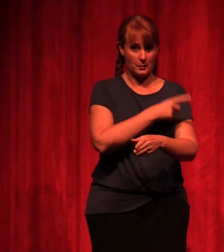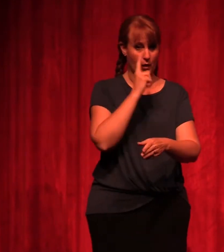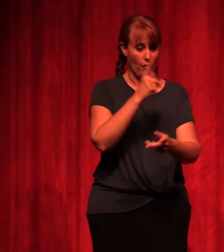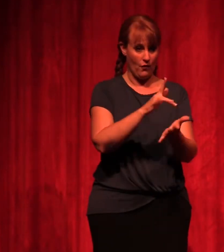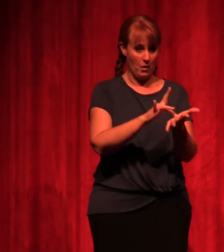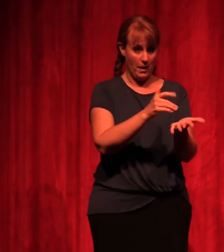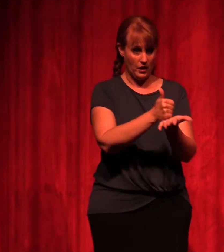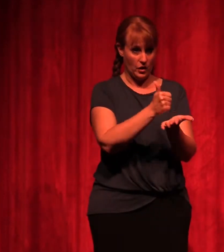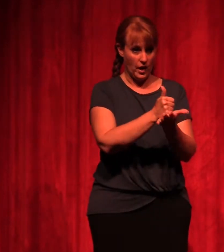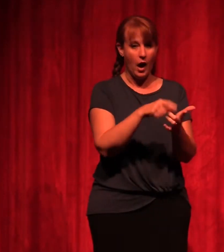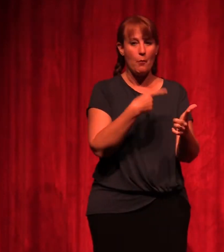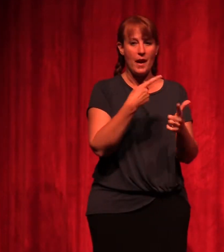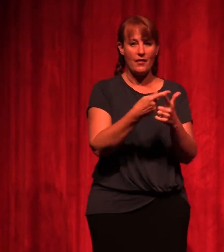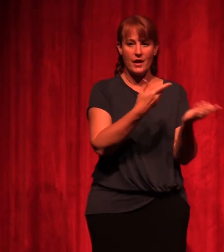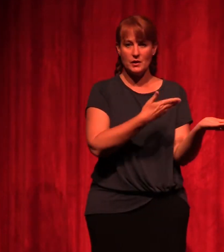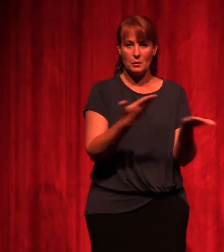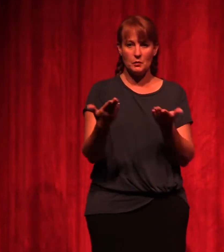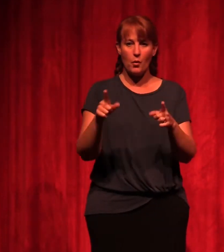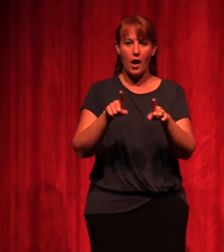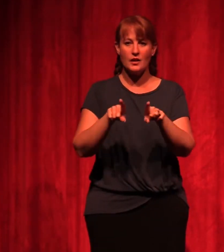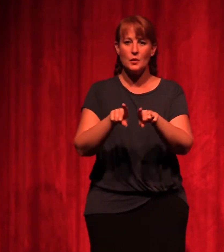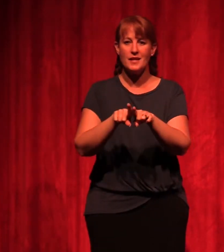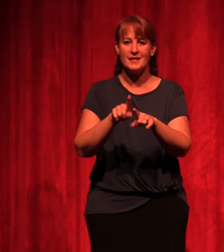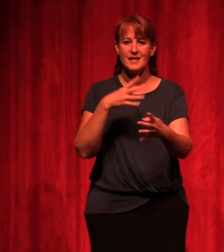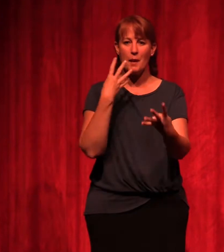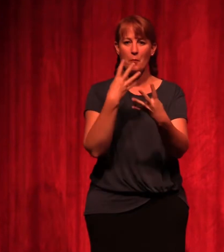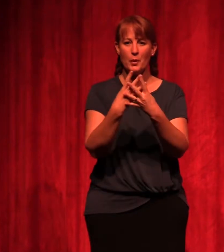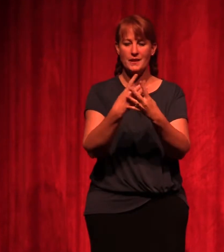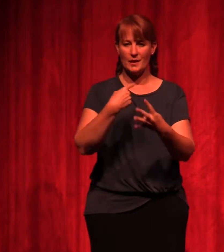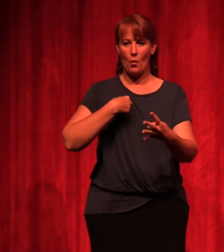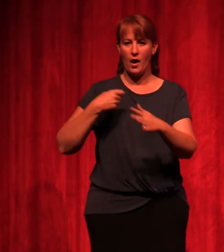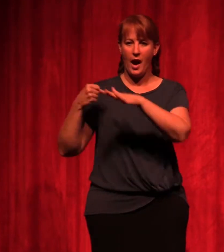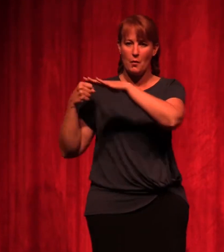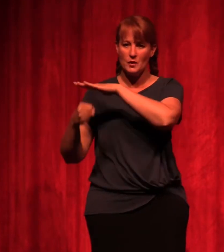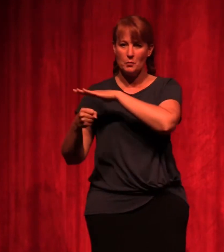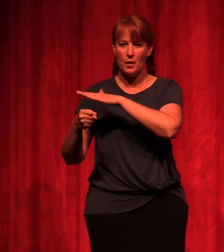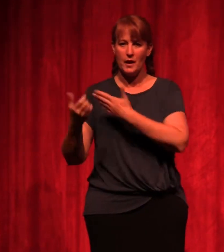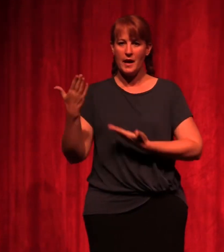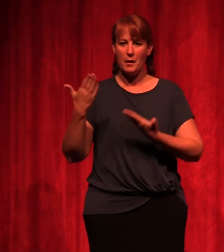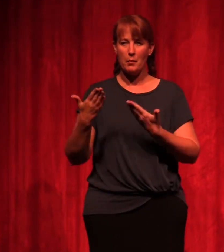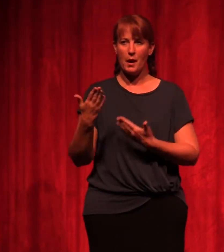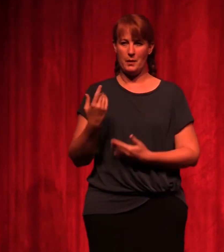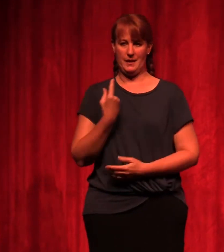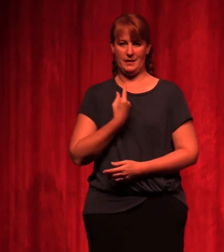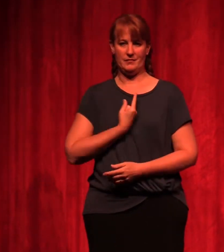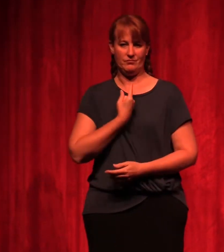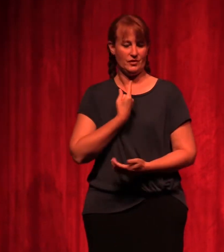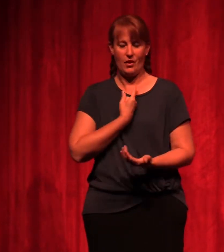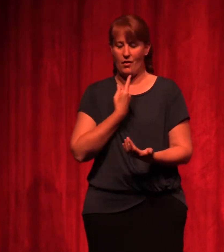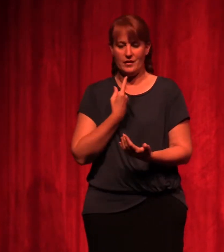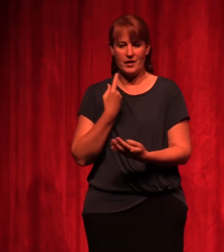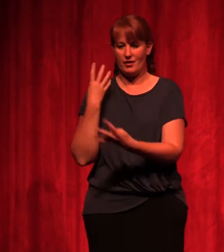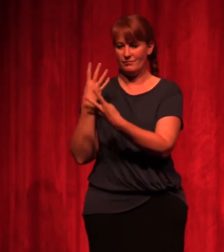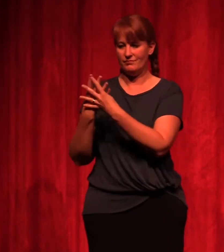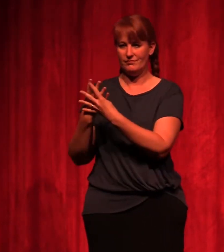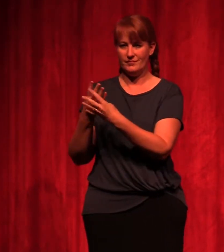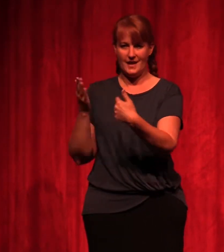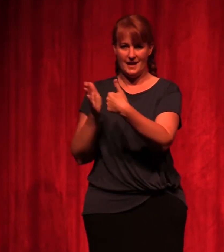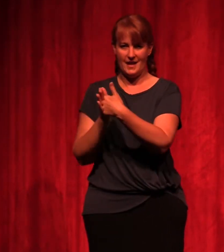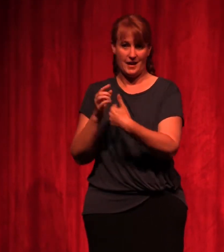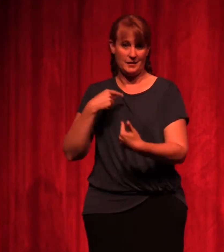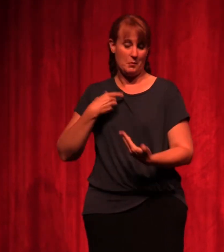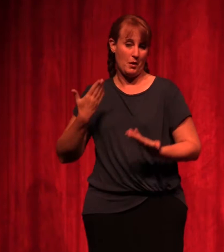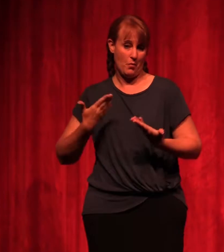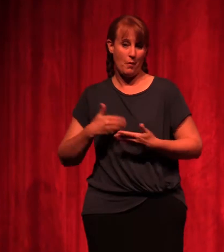help, and then she was taken to the same prison that I was in, and she was probably in solitary confinement just in a cell next to me.